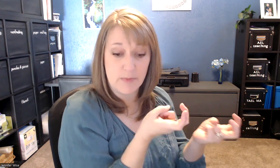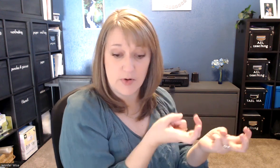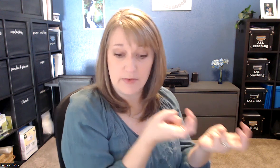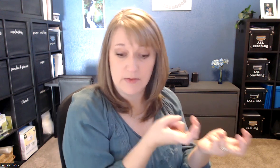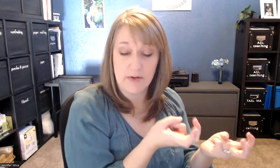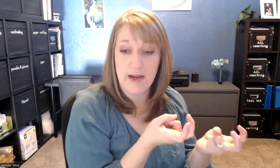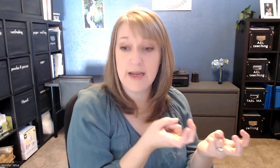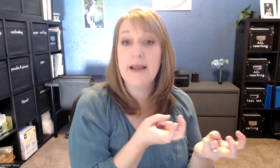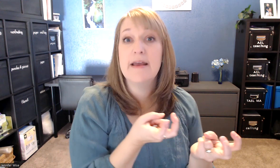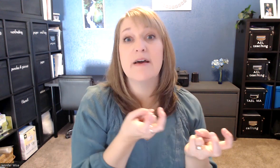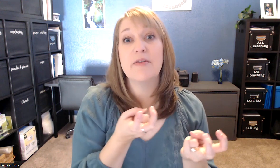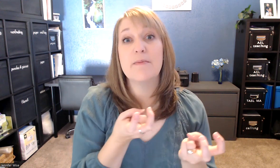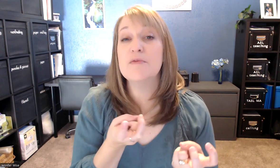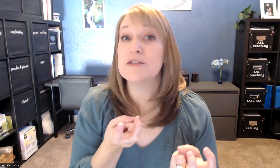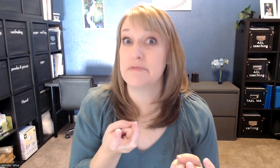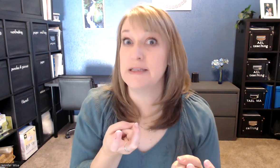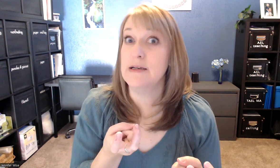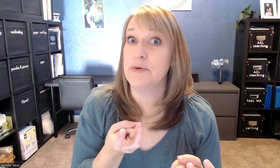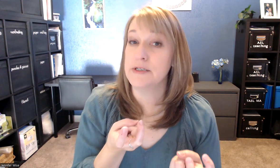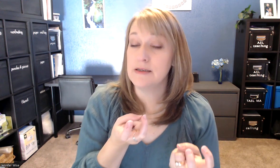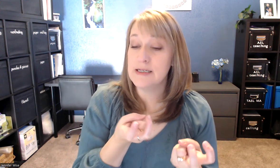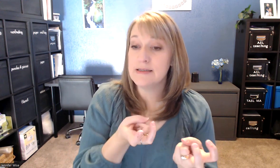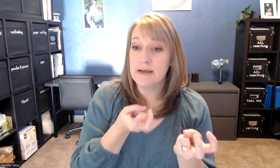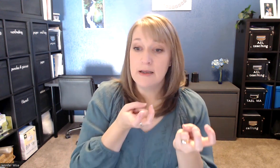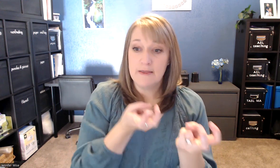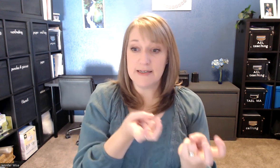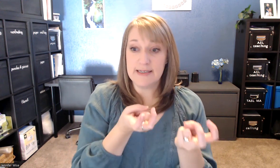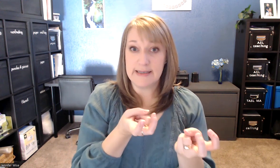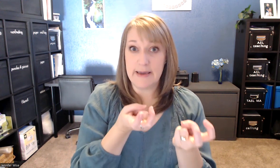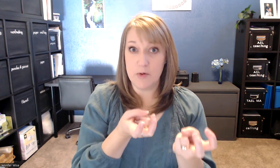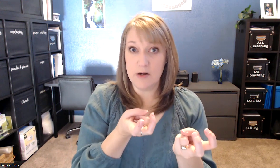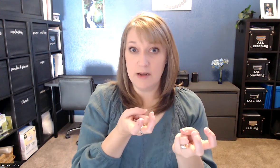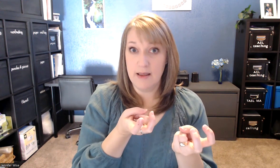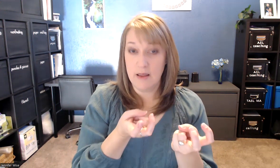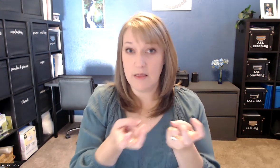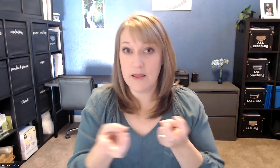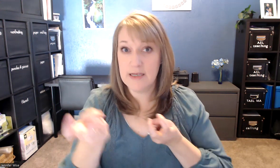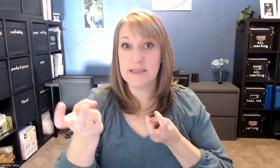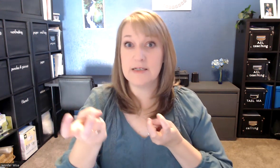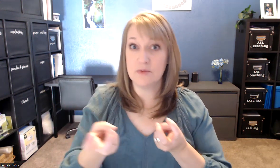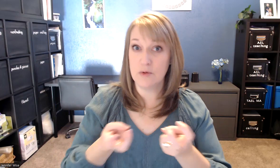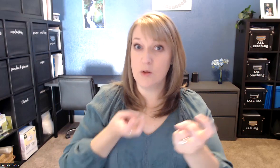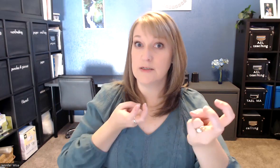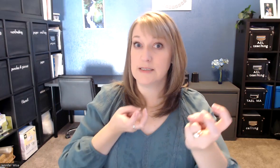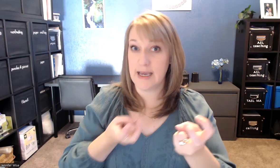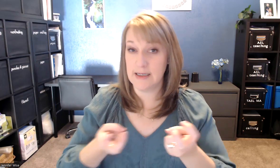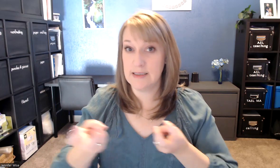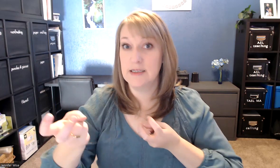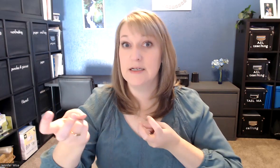skateboard. All right. Now the movement's really important on this. This is skateboard. This is roller skate.